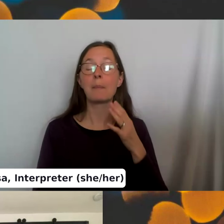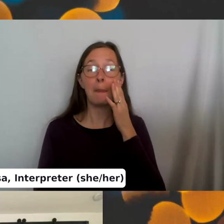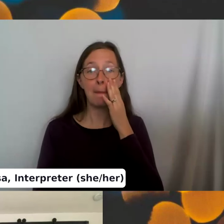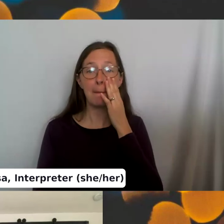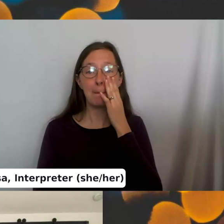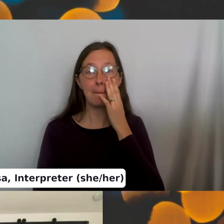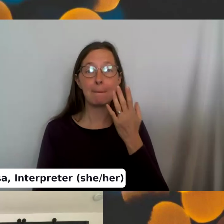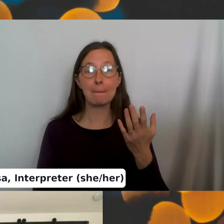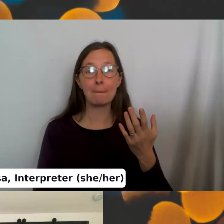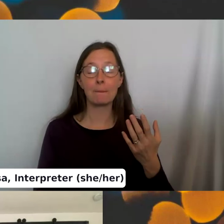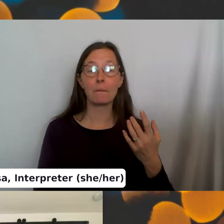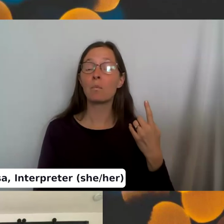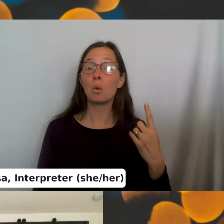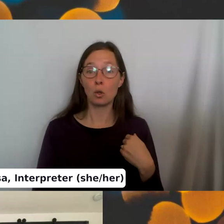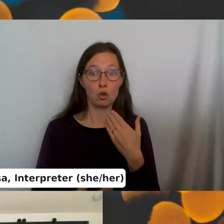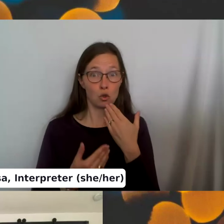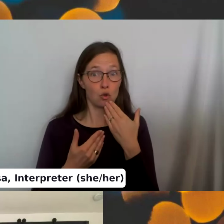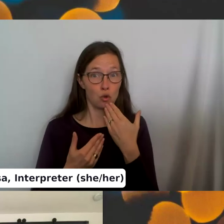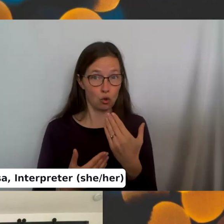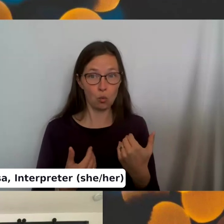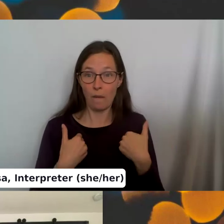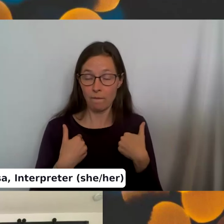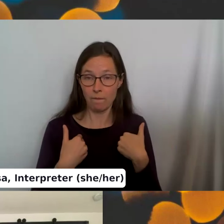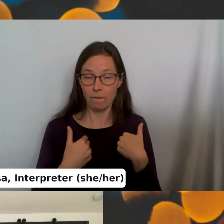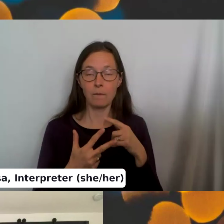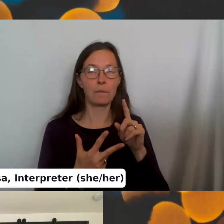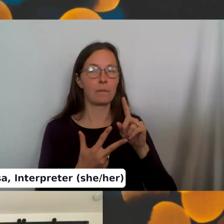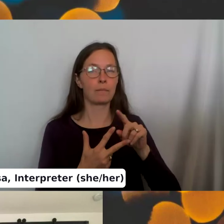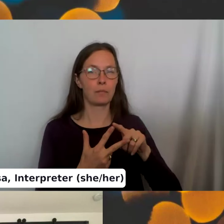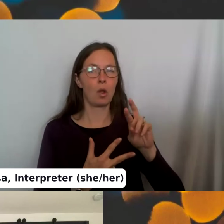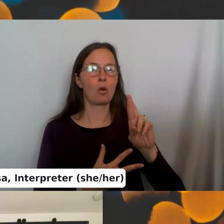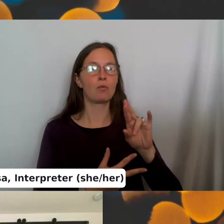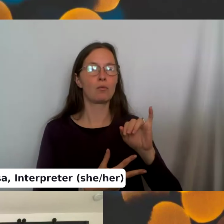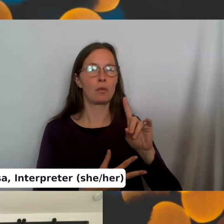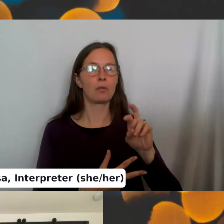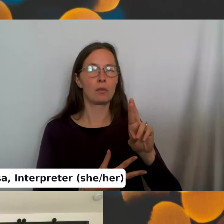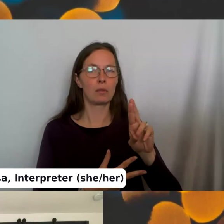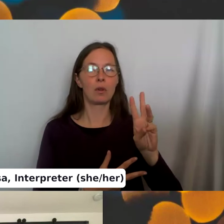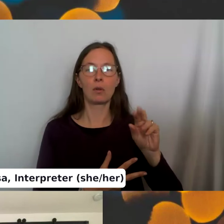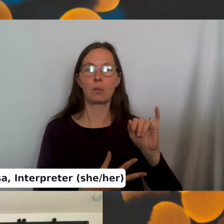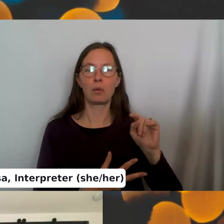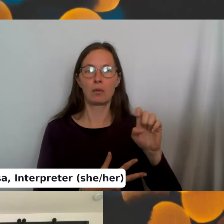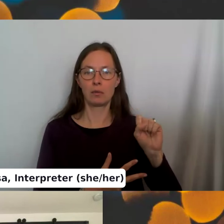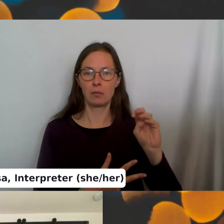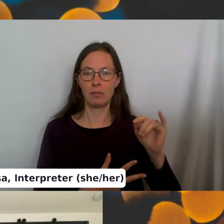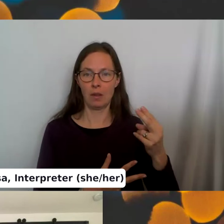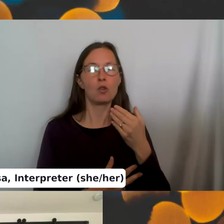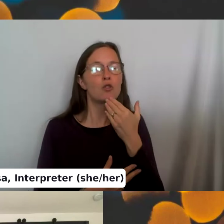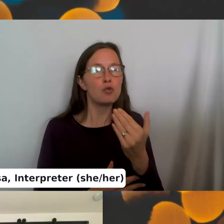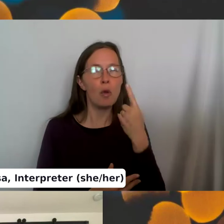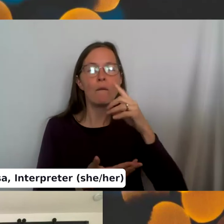So the one that's good to have is the Rider-Waite-Smith. This is the best one for